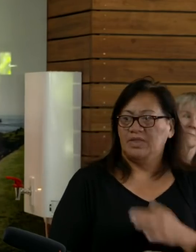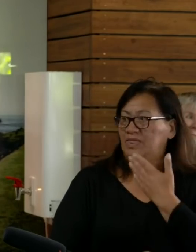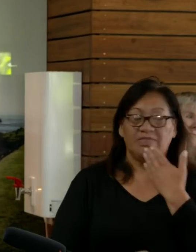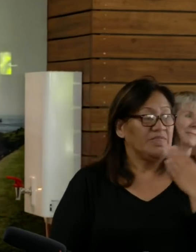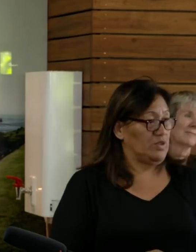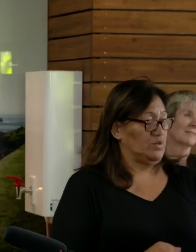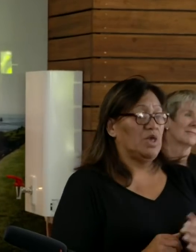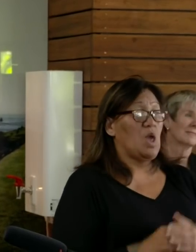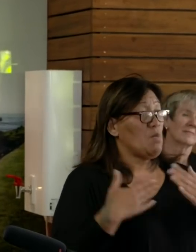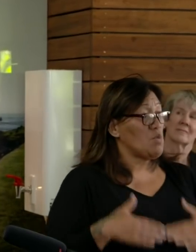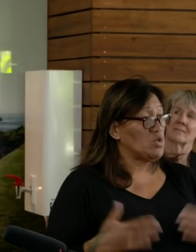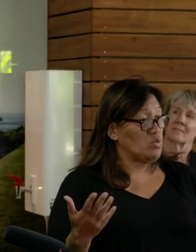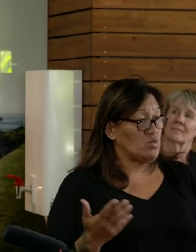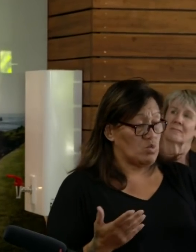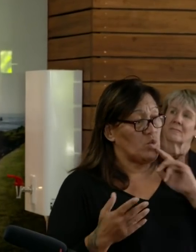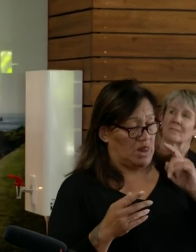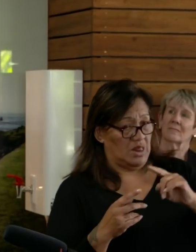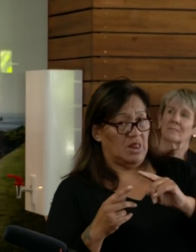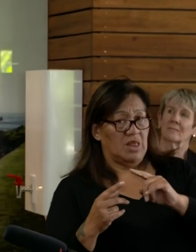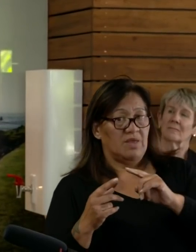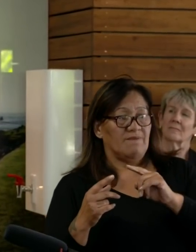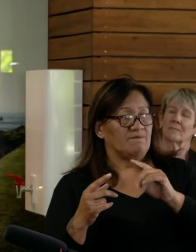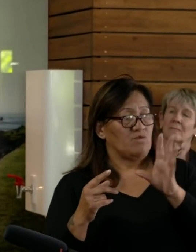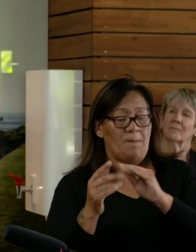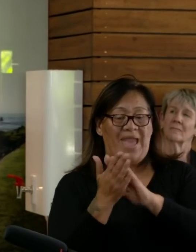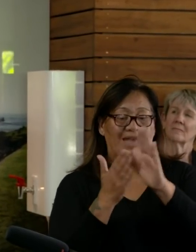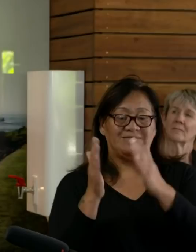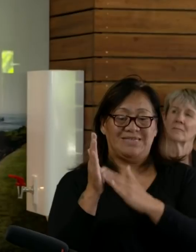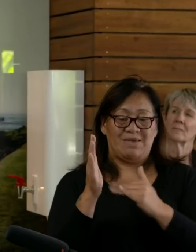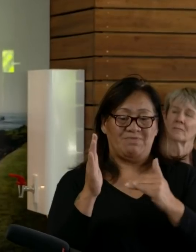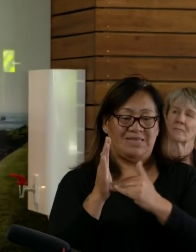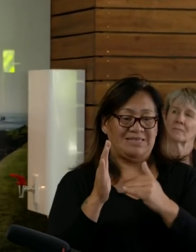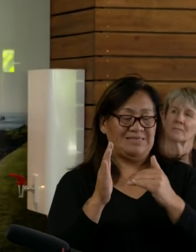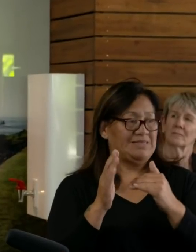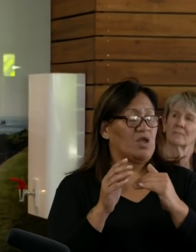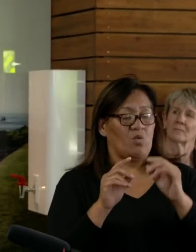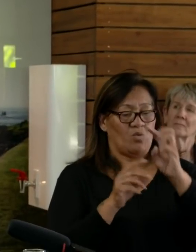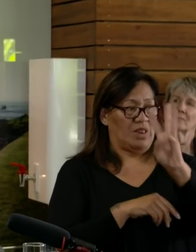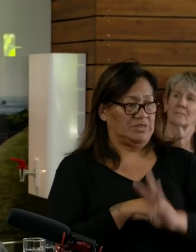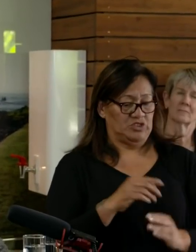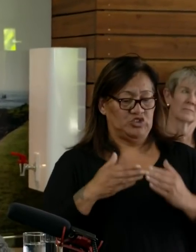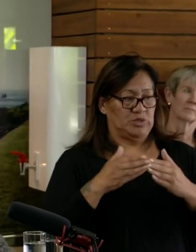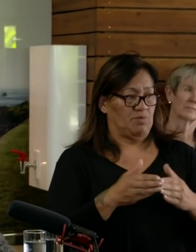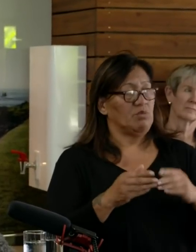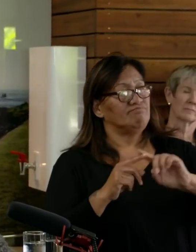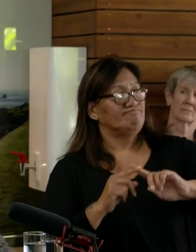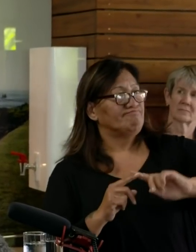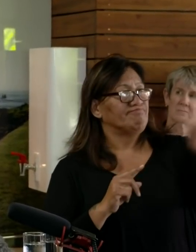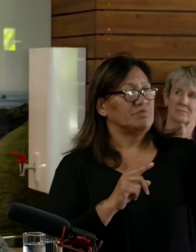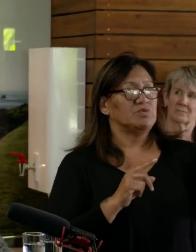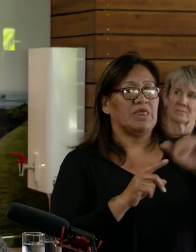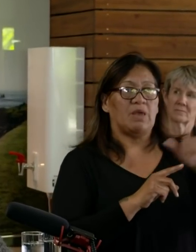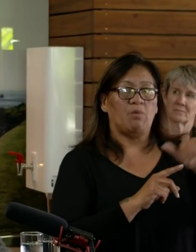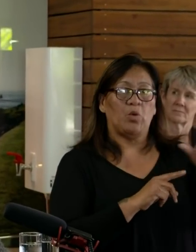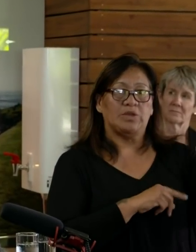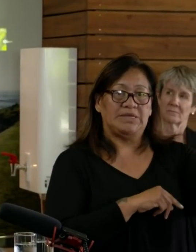Mike. The bodies are all being transported from HMNZS Wellington to the airport, where